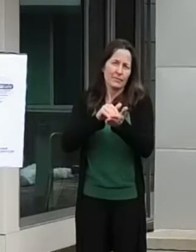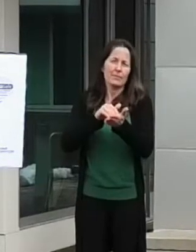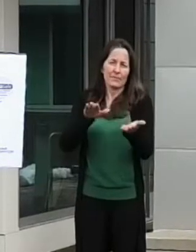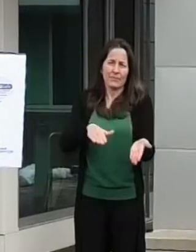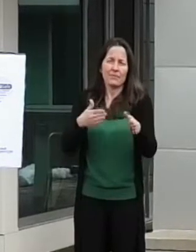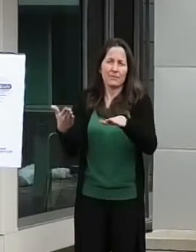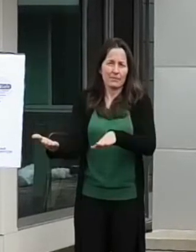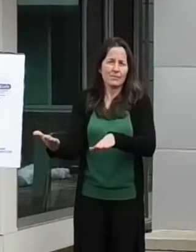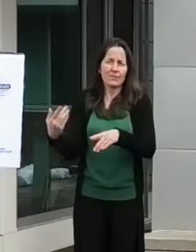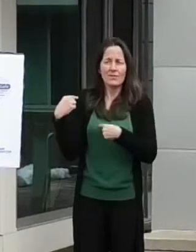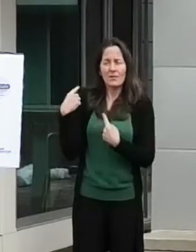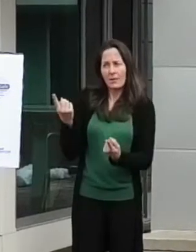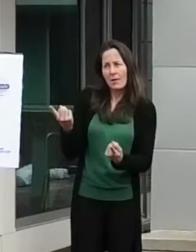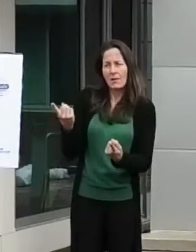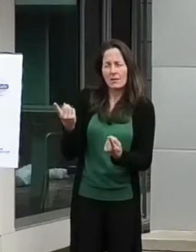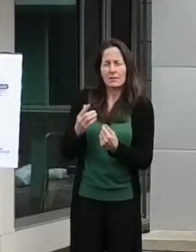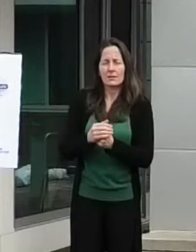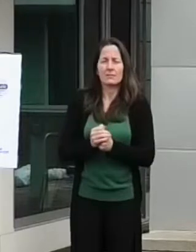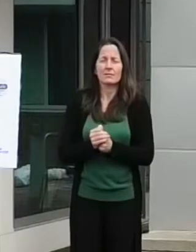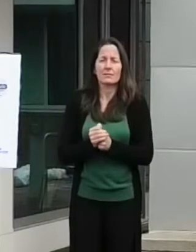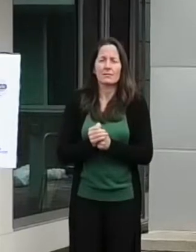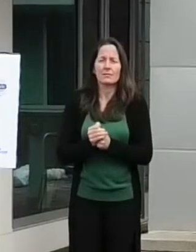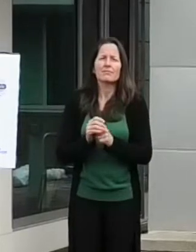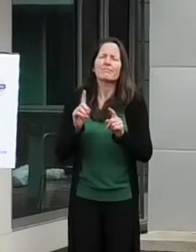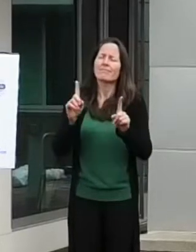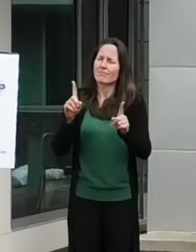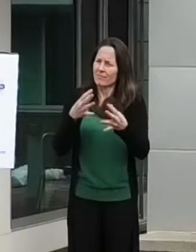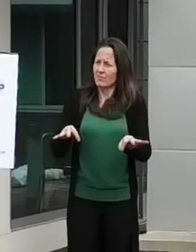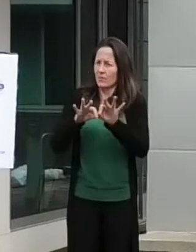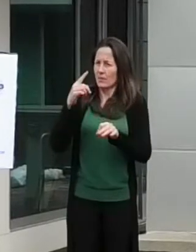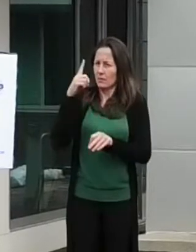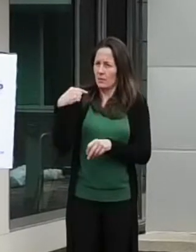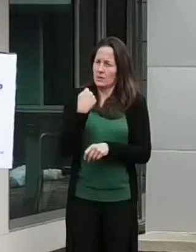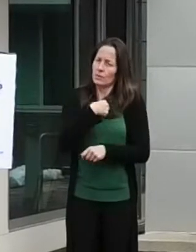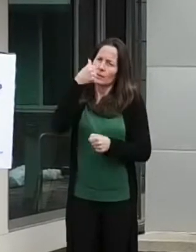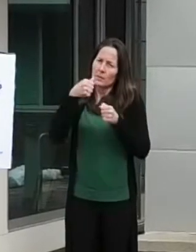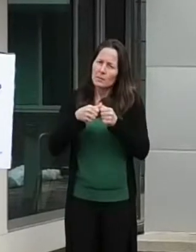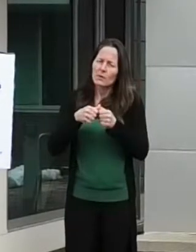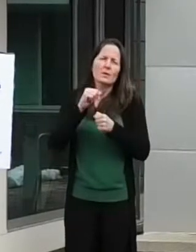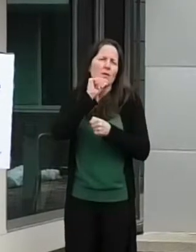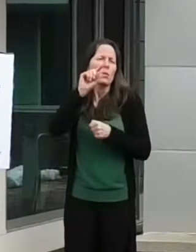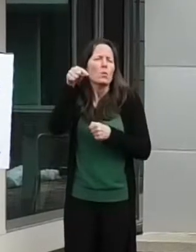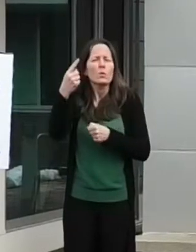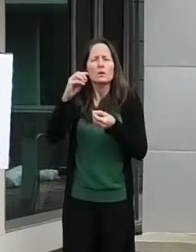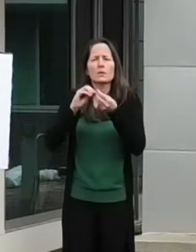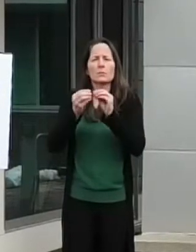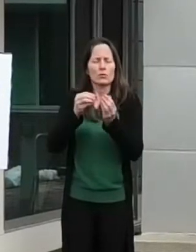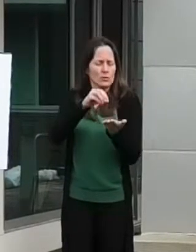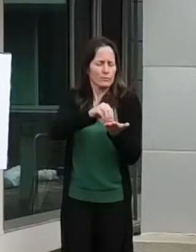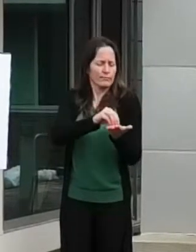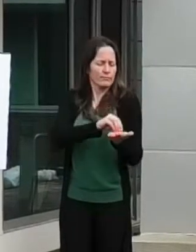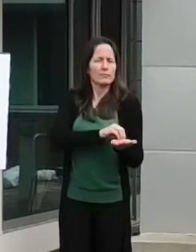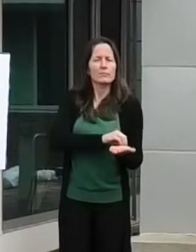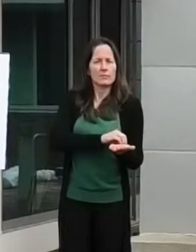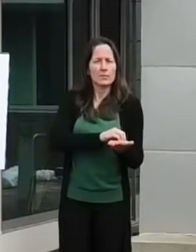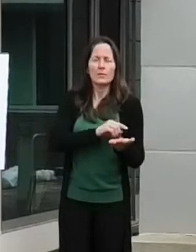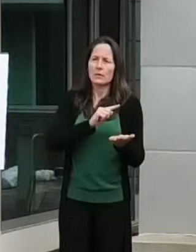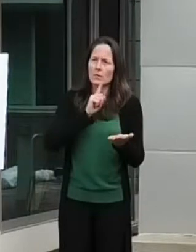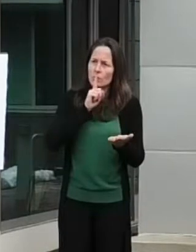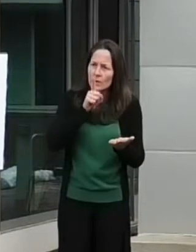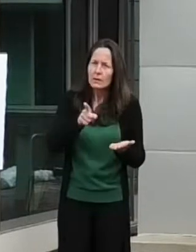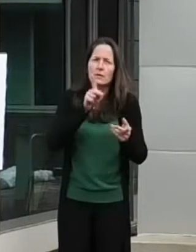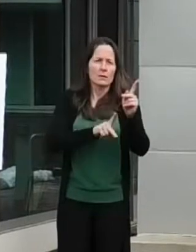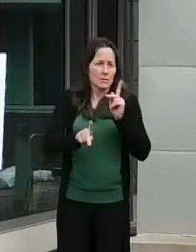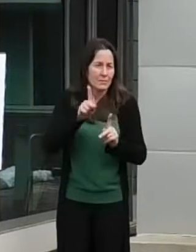We must always remember that these are not just numbers, they are people who are loved and will